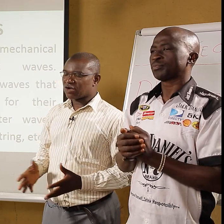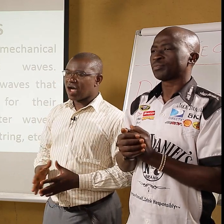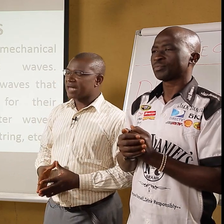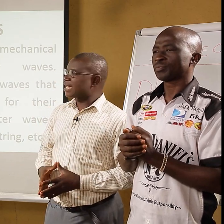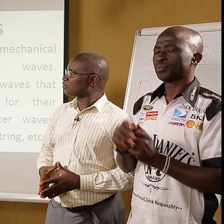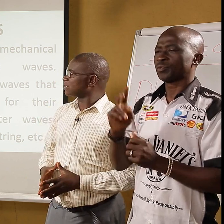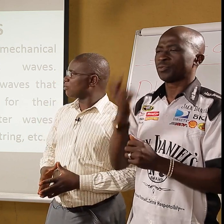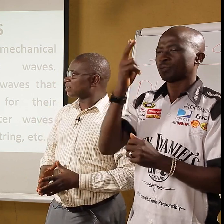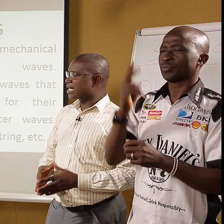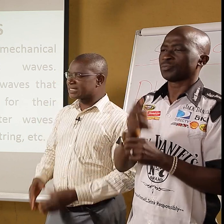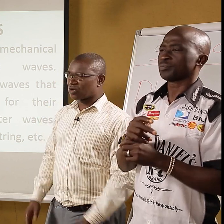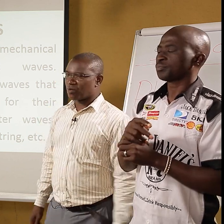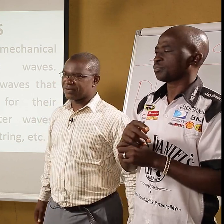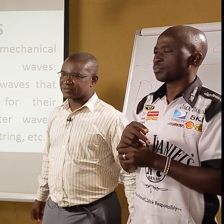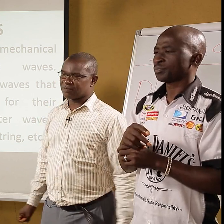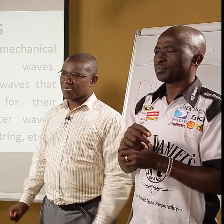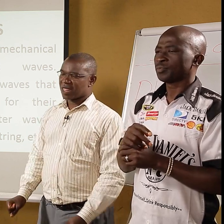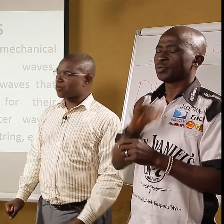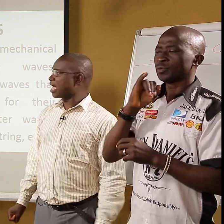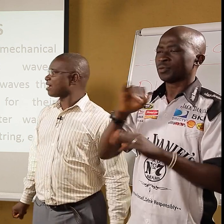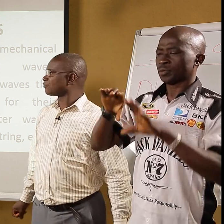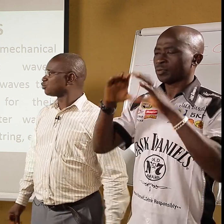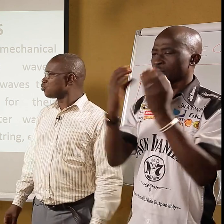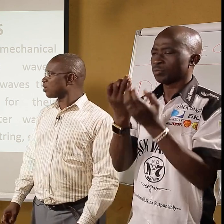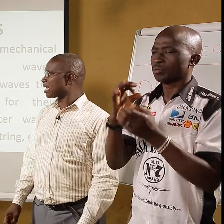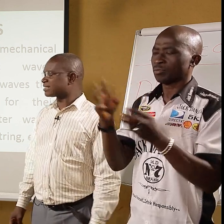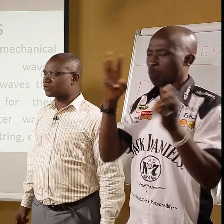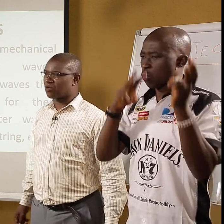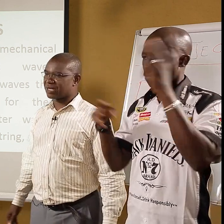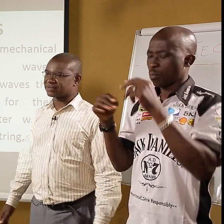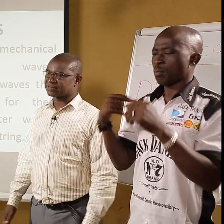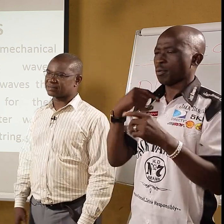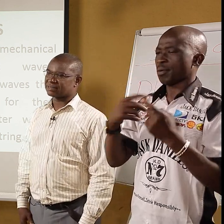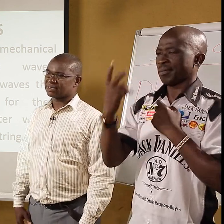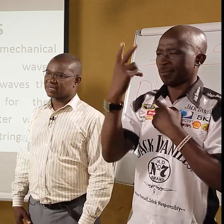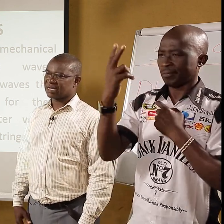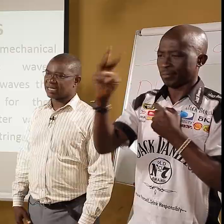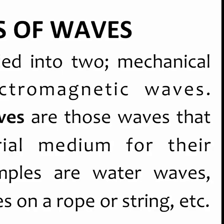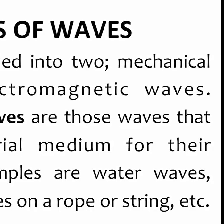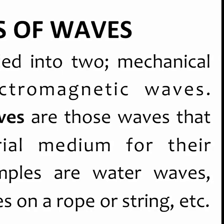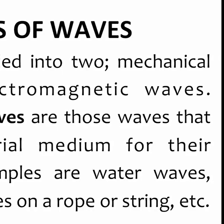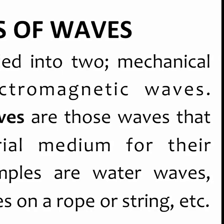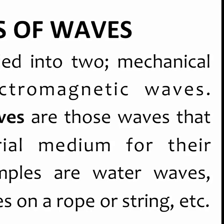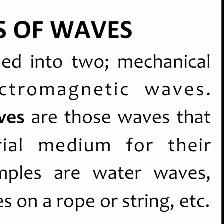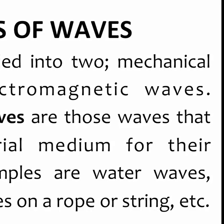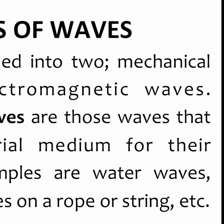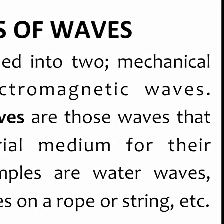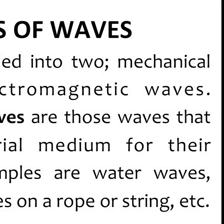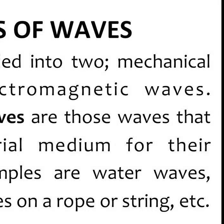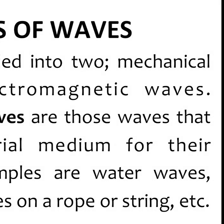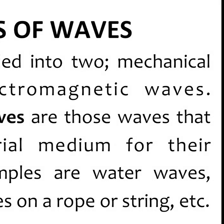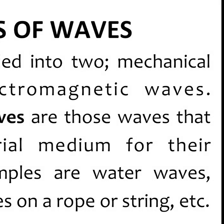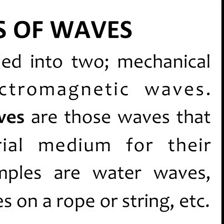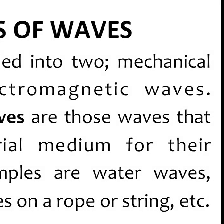The second outline talks about classes of waves. We have 2 classes of waves. Or we say waves